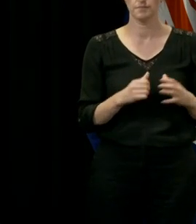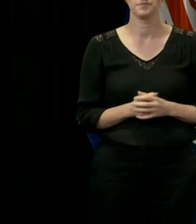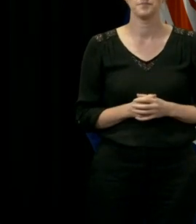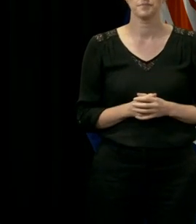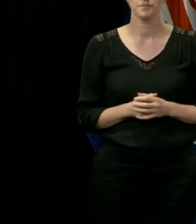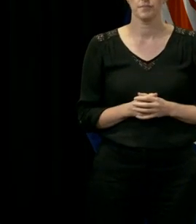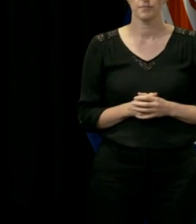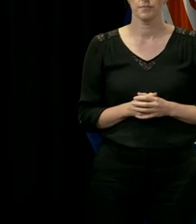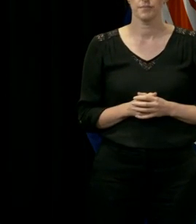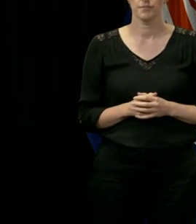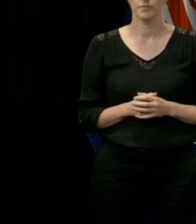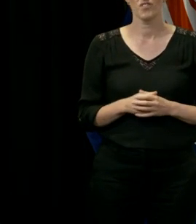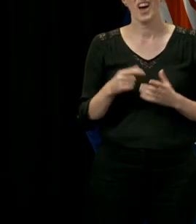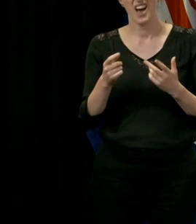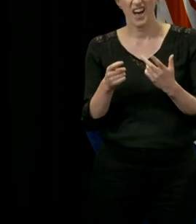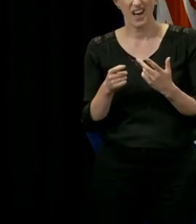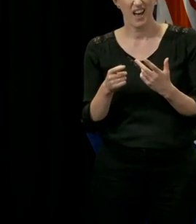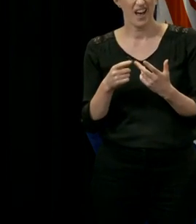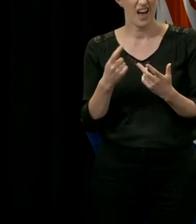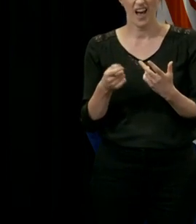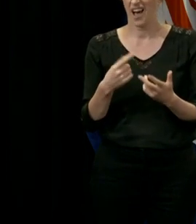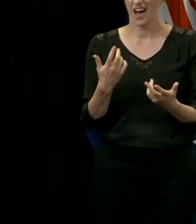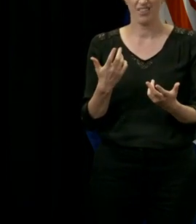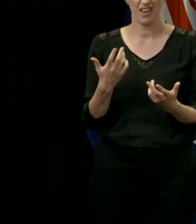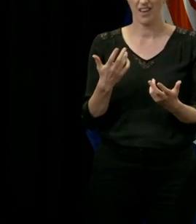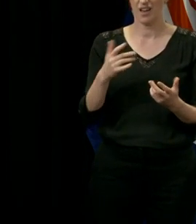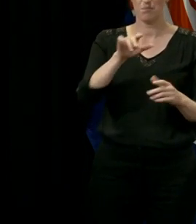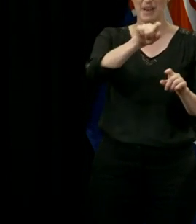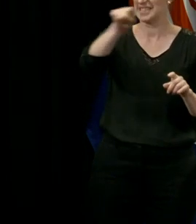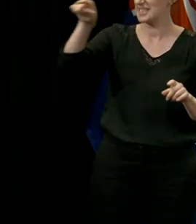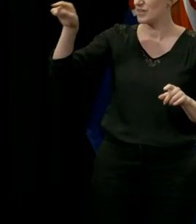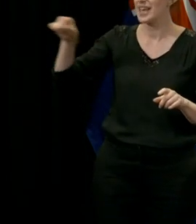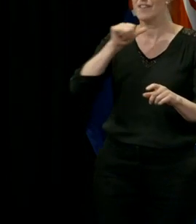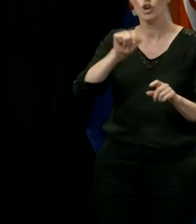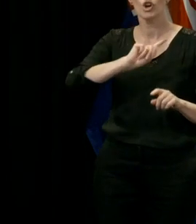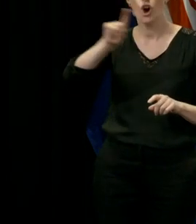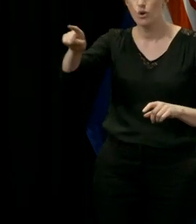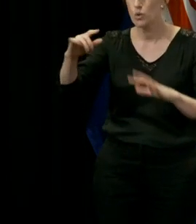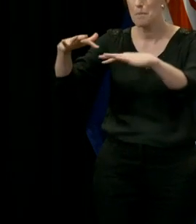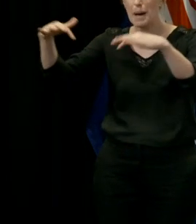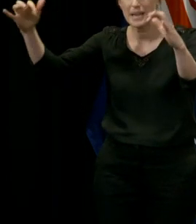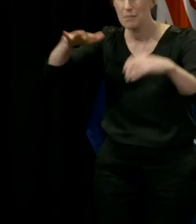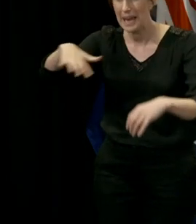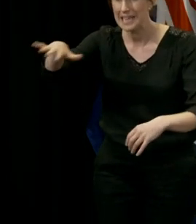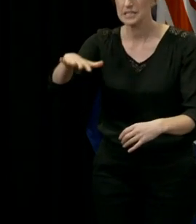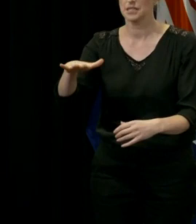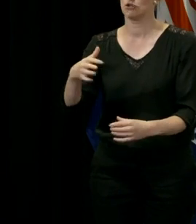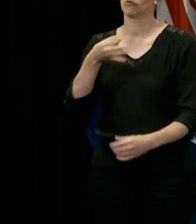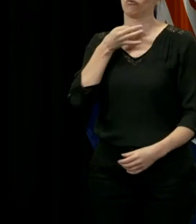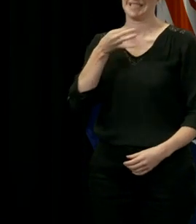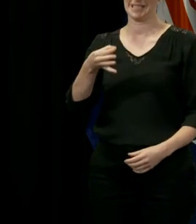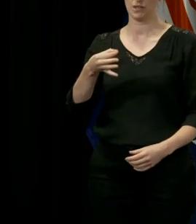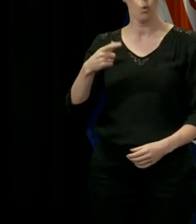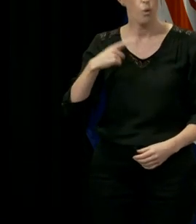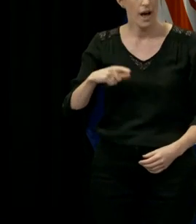comes to facilities, anytime you make contact with in a public space is a risk. COVID can